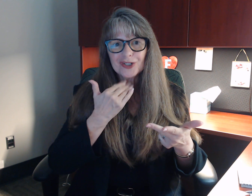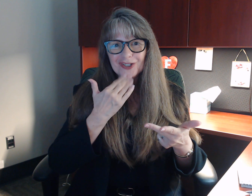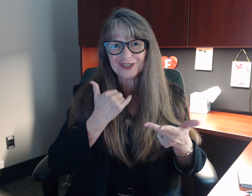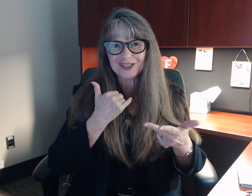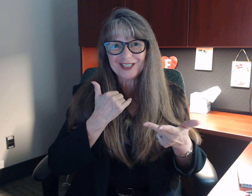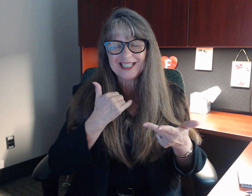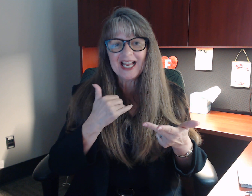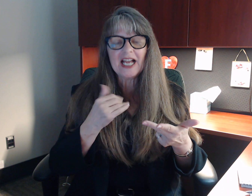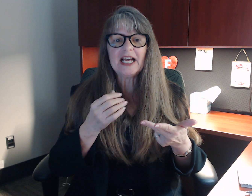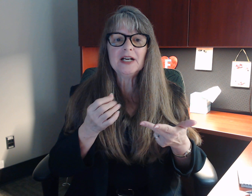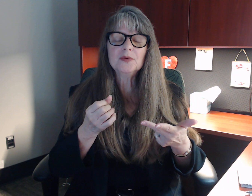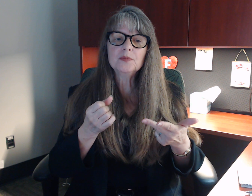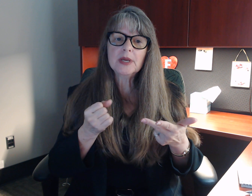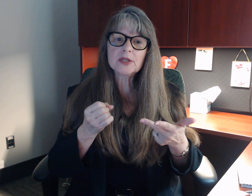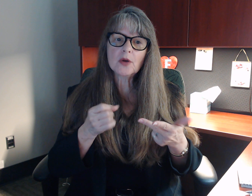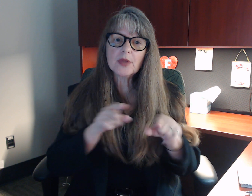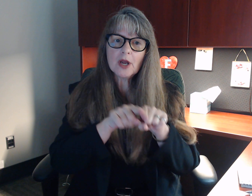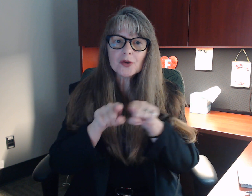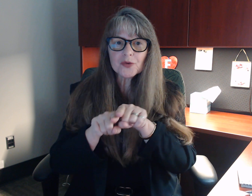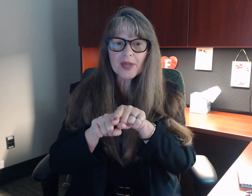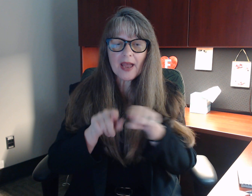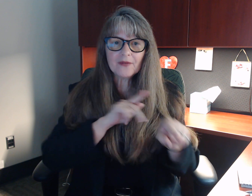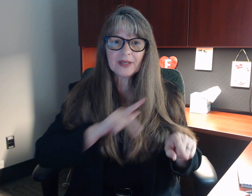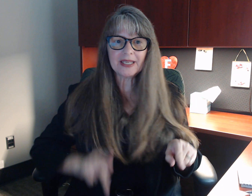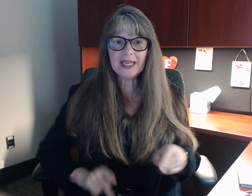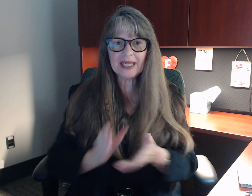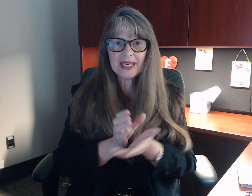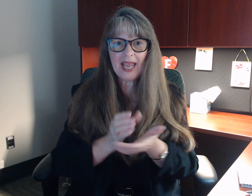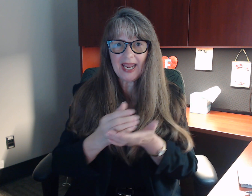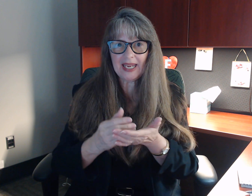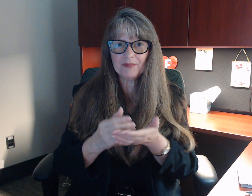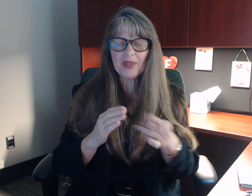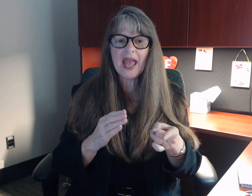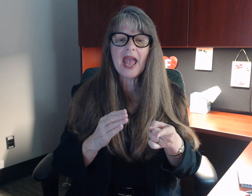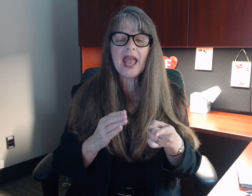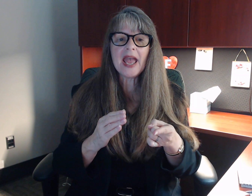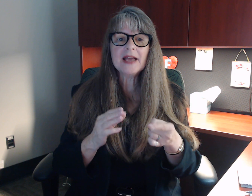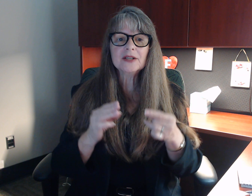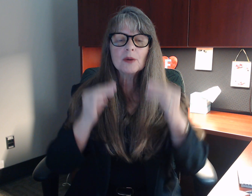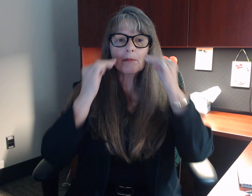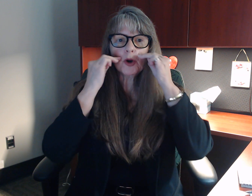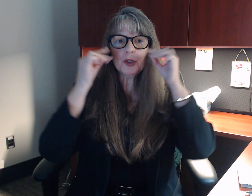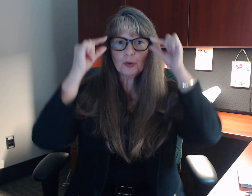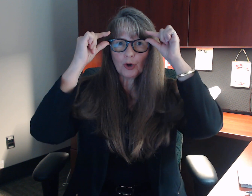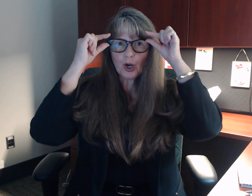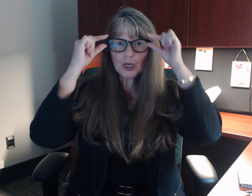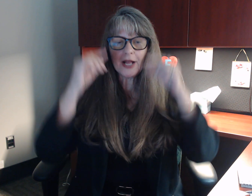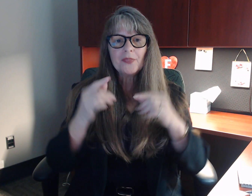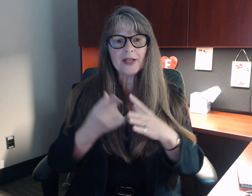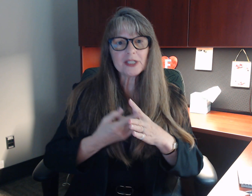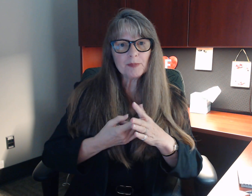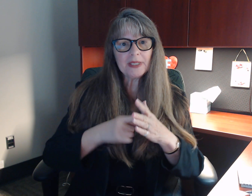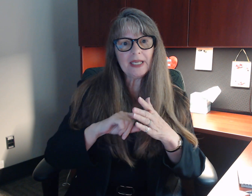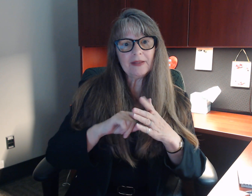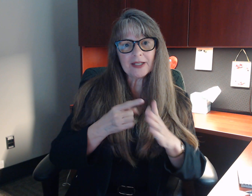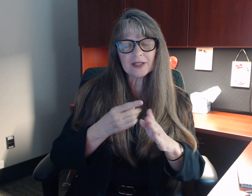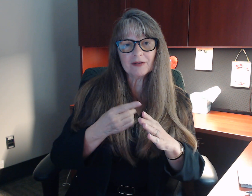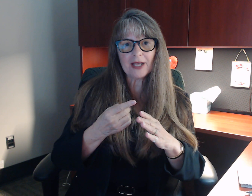sugar. And so then also they have king cake. And Mardi Gras, that's the beginning, that's